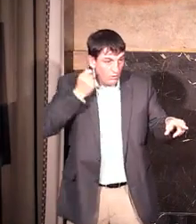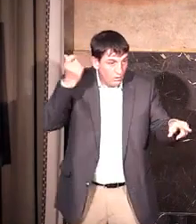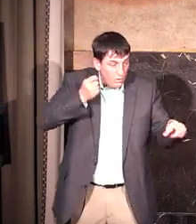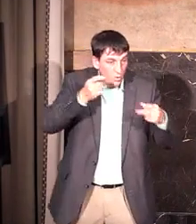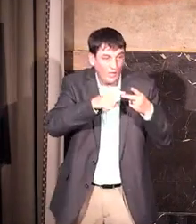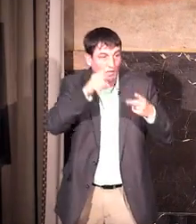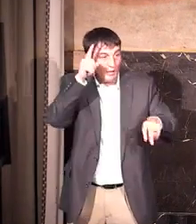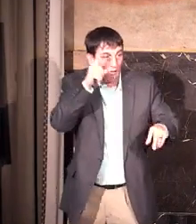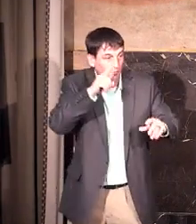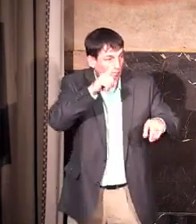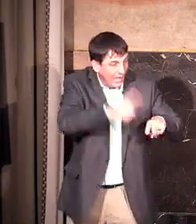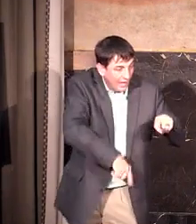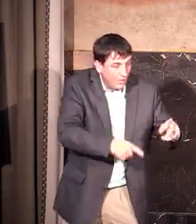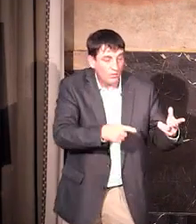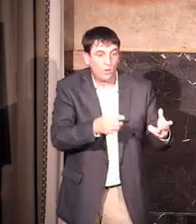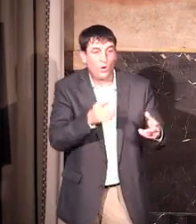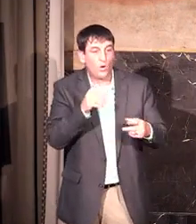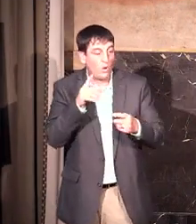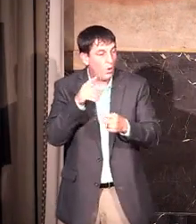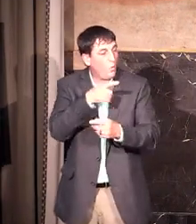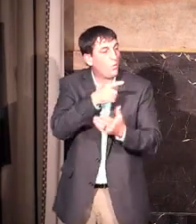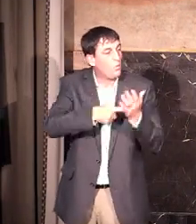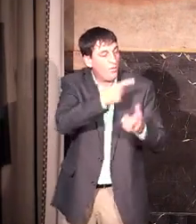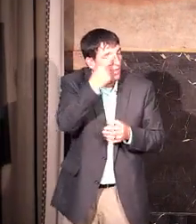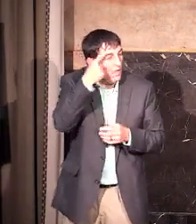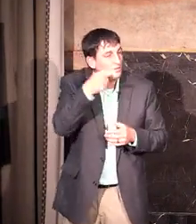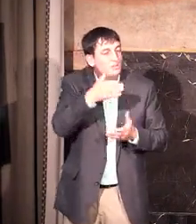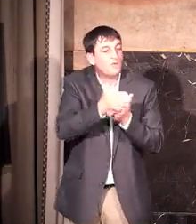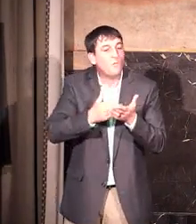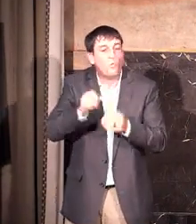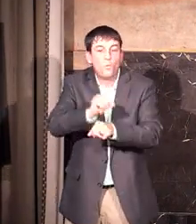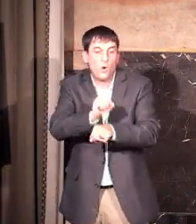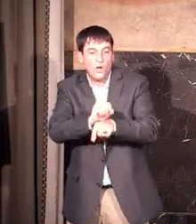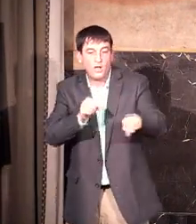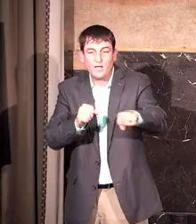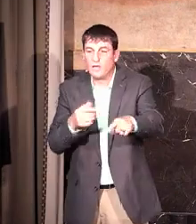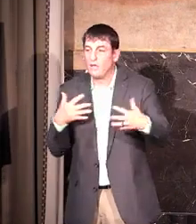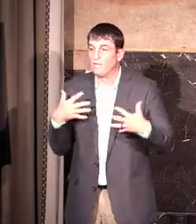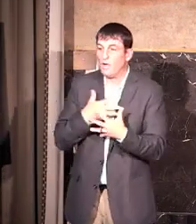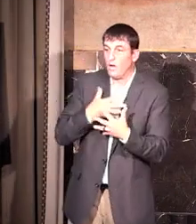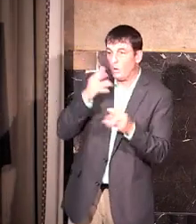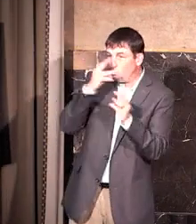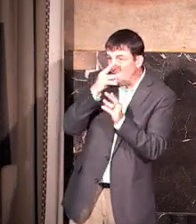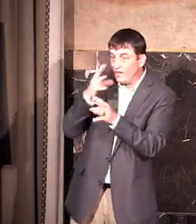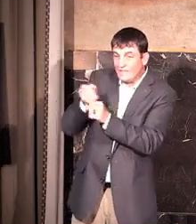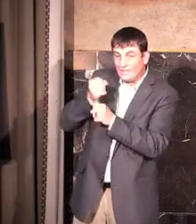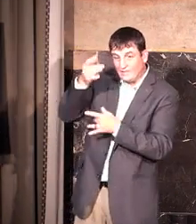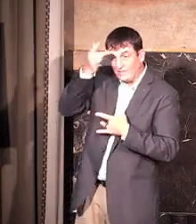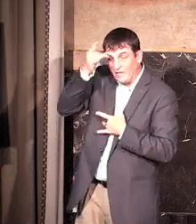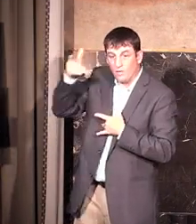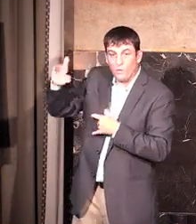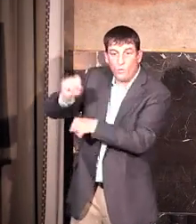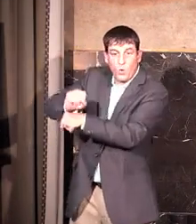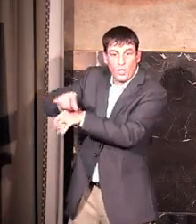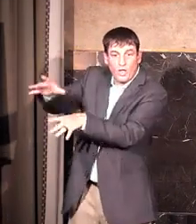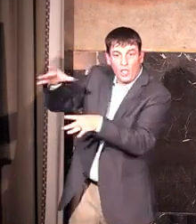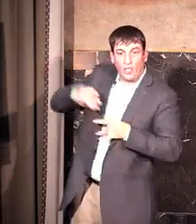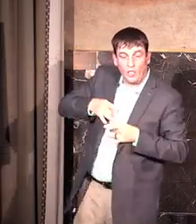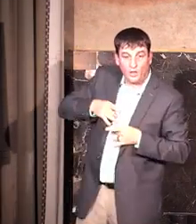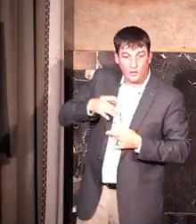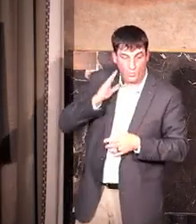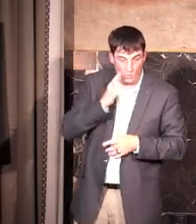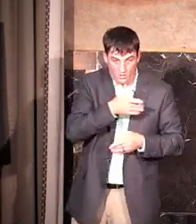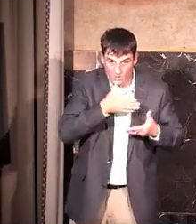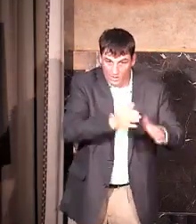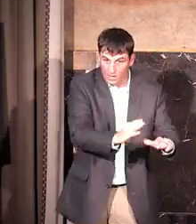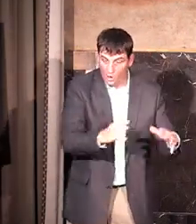reopening, are workers who may be fearful of getting the virus or being sick at work going to be taken off unemployment if they are eligible to go